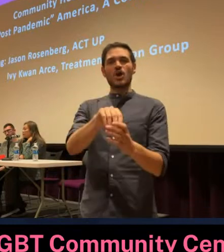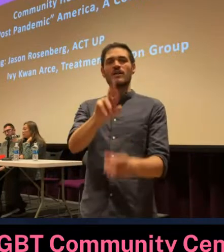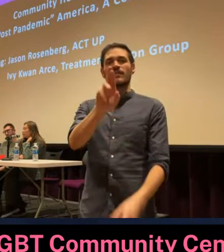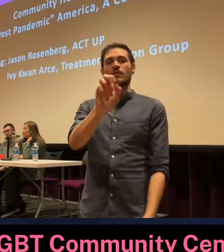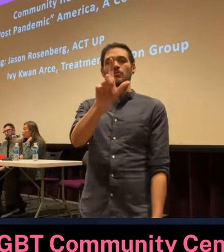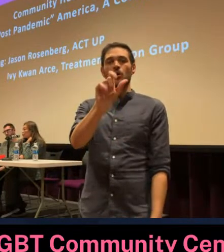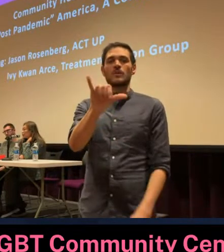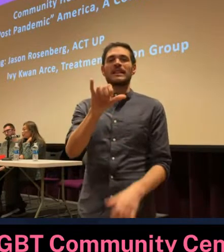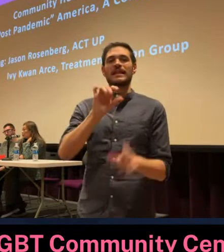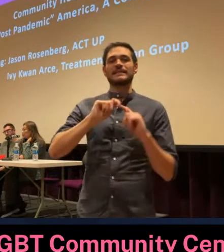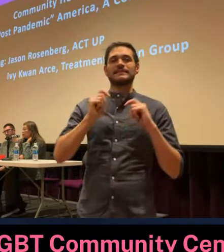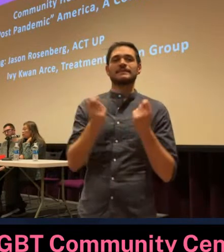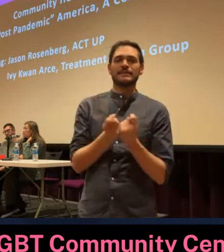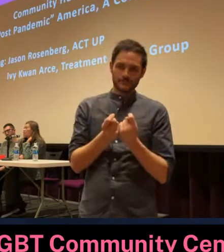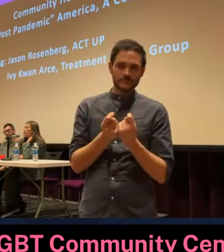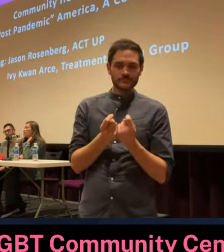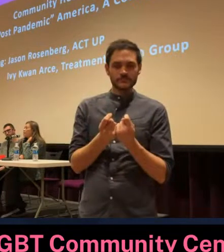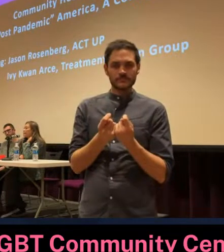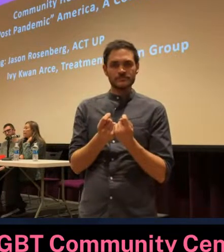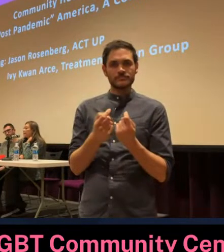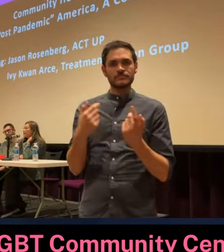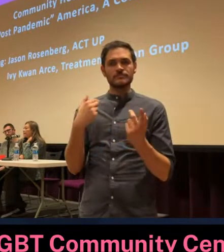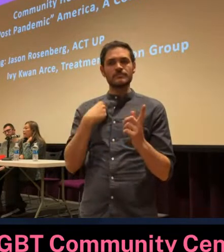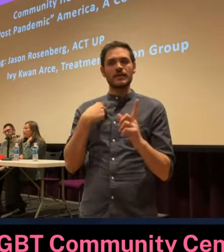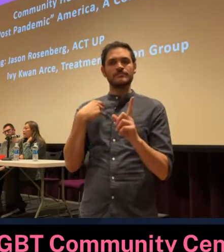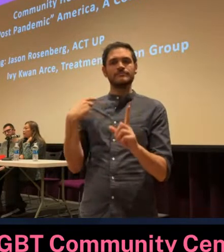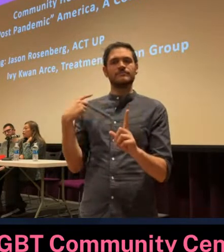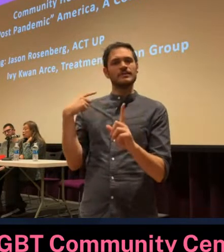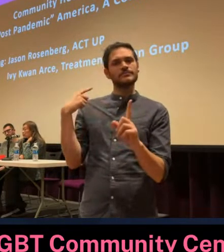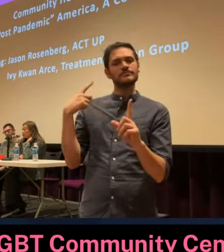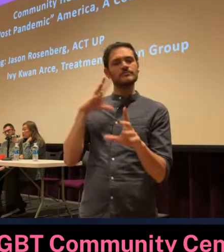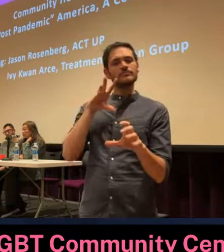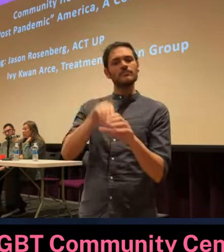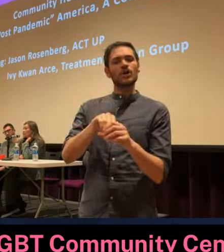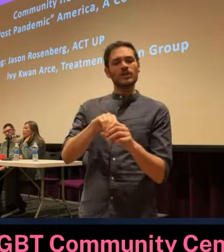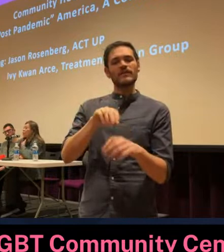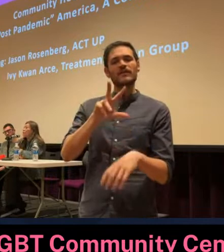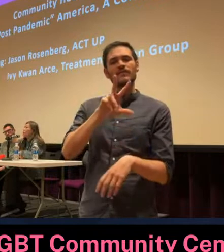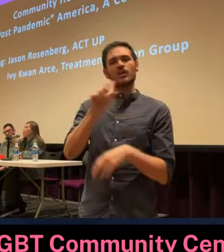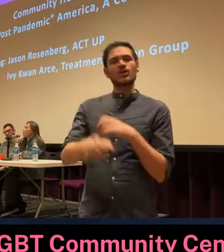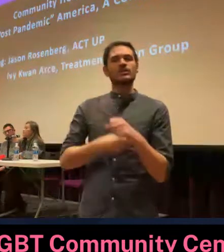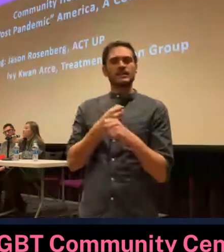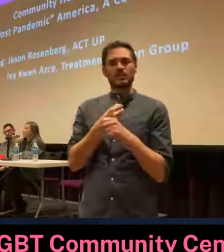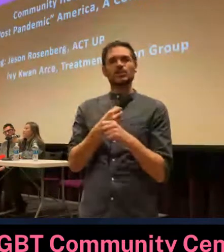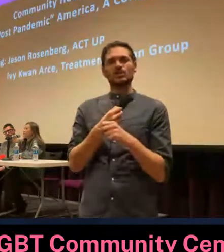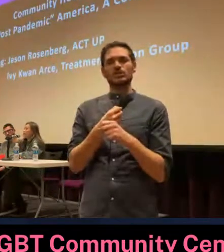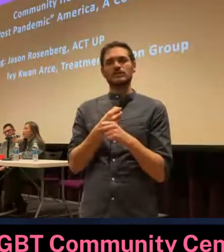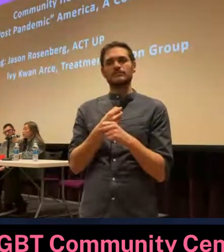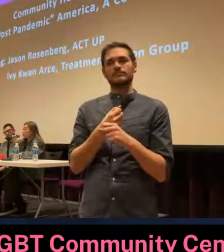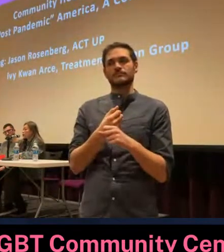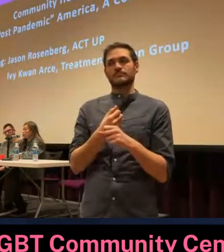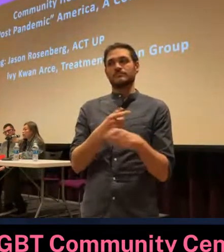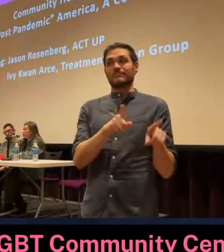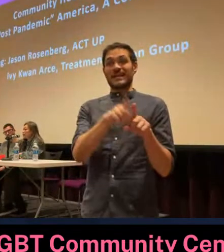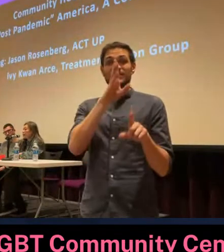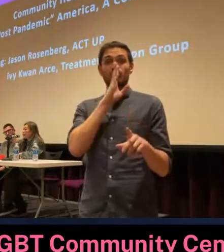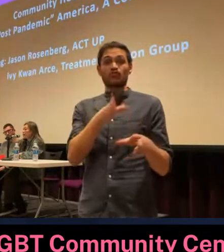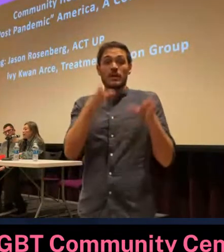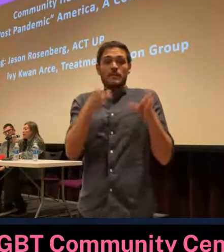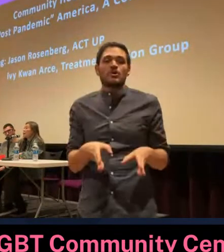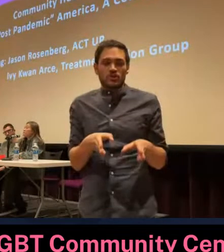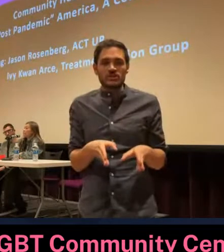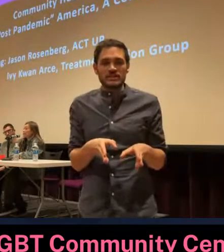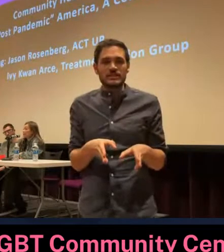I've been positive for 33 years. And as a straight person, ACT UP was instrumental in